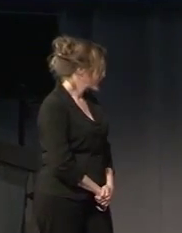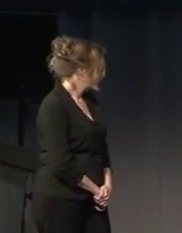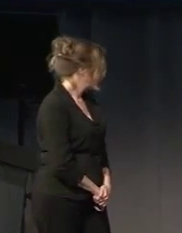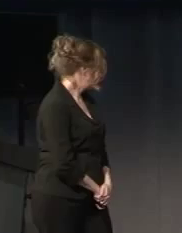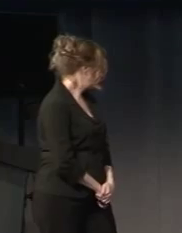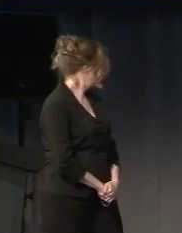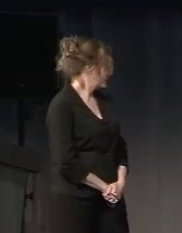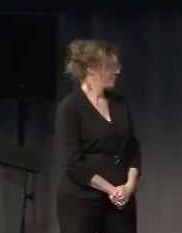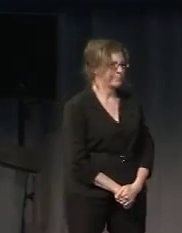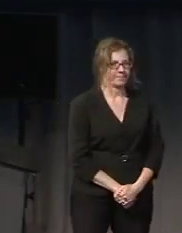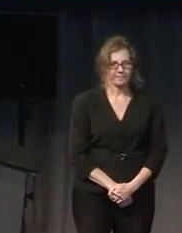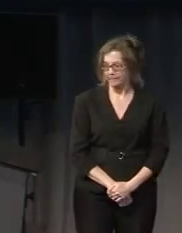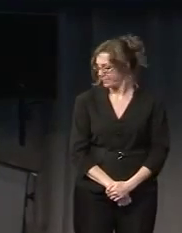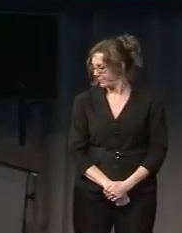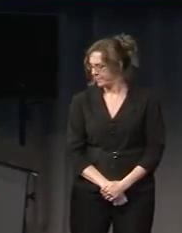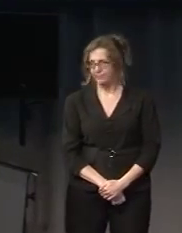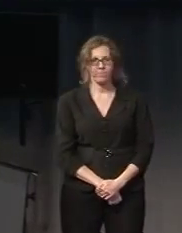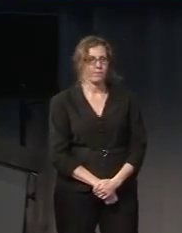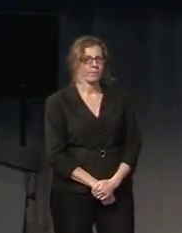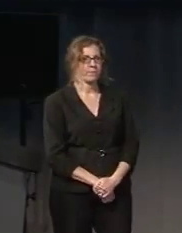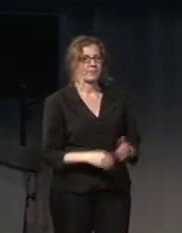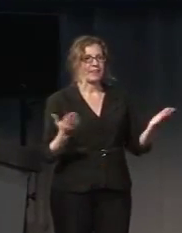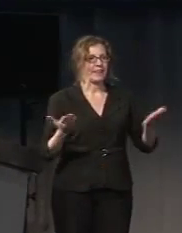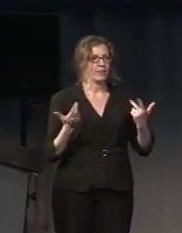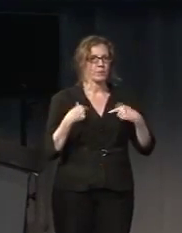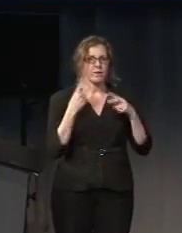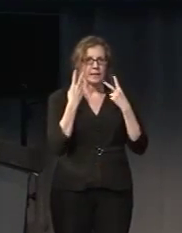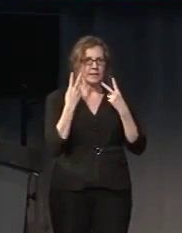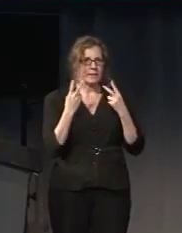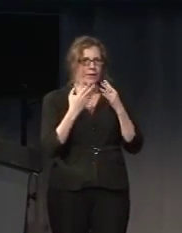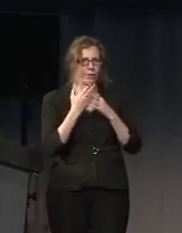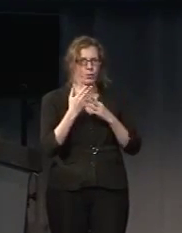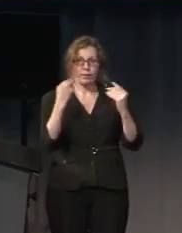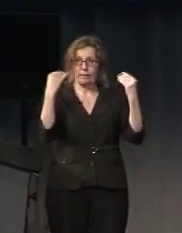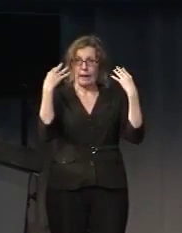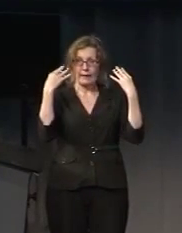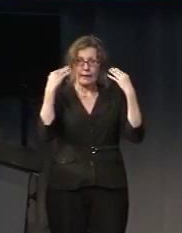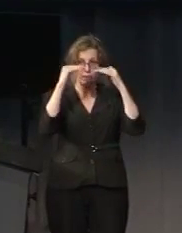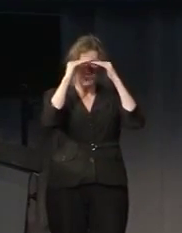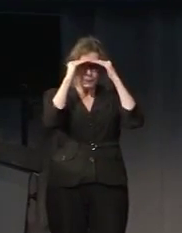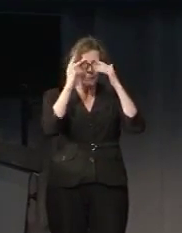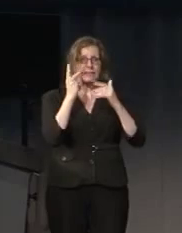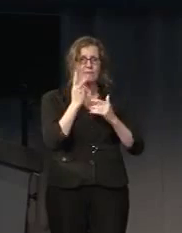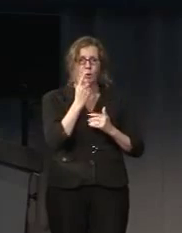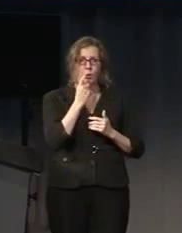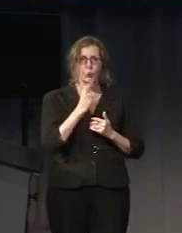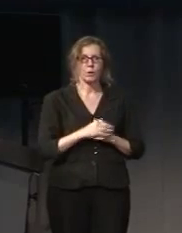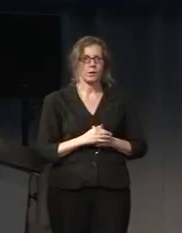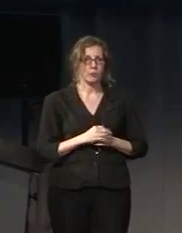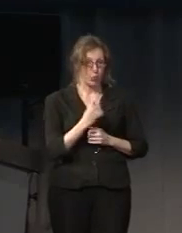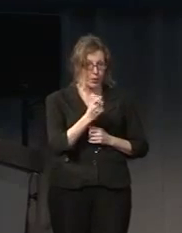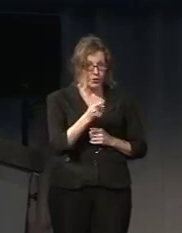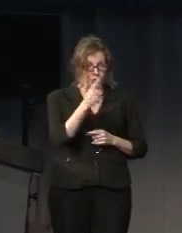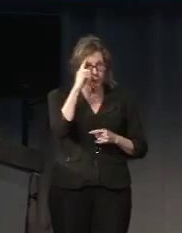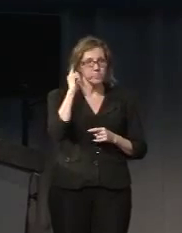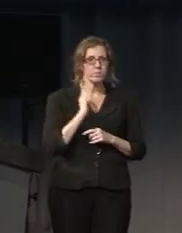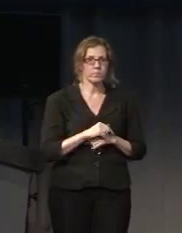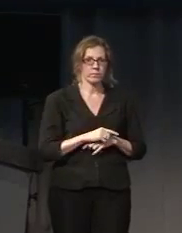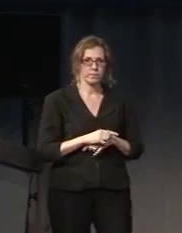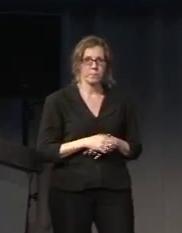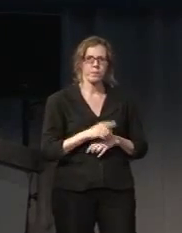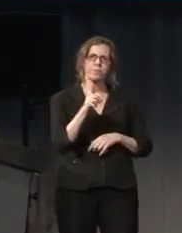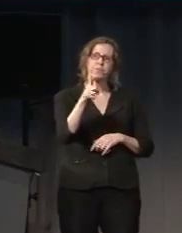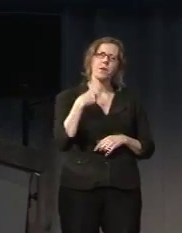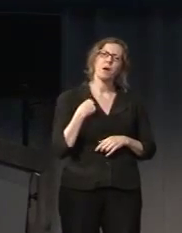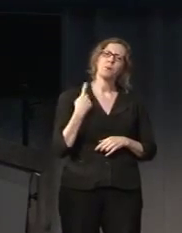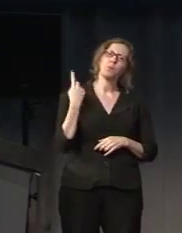And here's where I peer through the stage lighting to see, yeah, here's a good. I was wondering if you